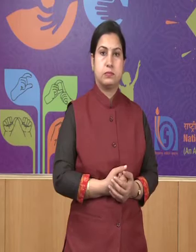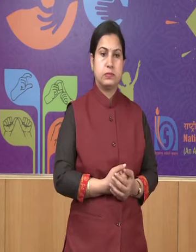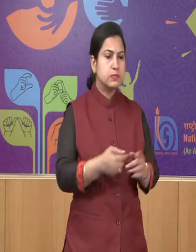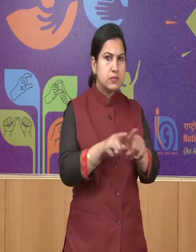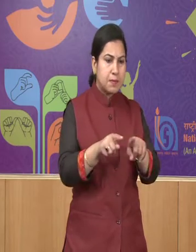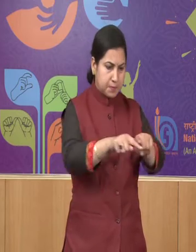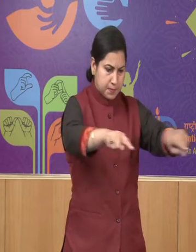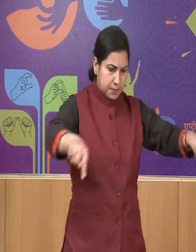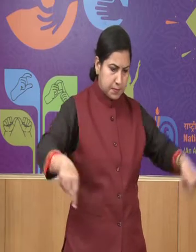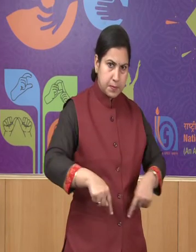Zamindars,